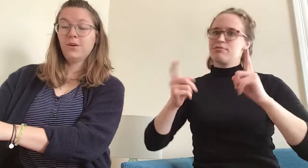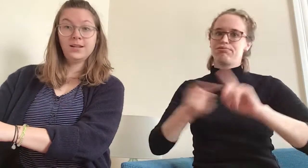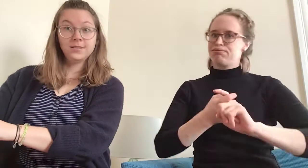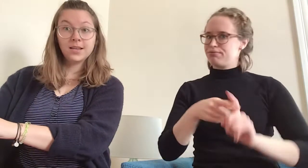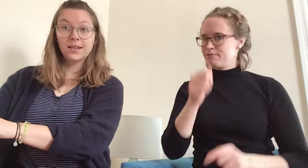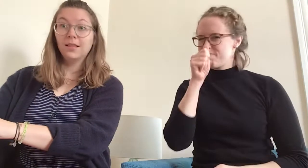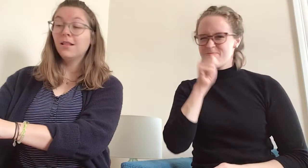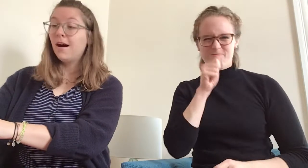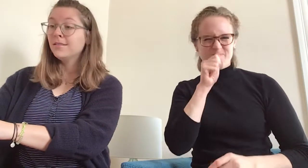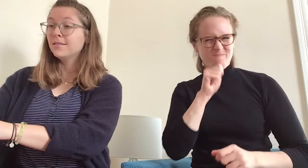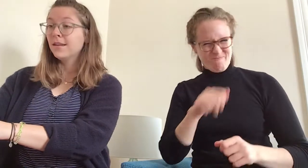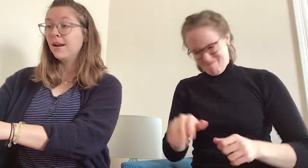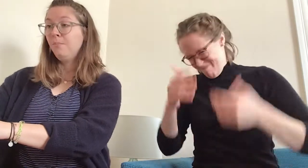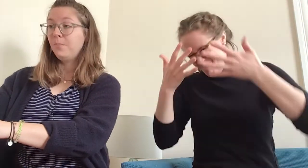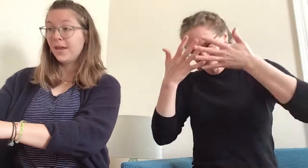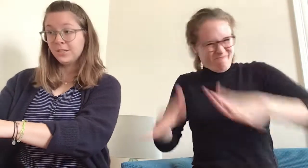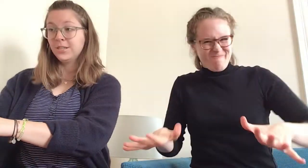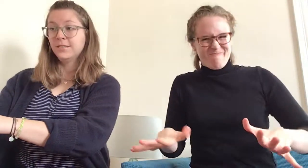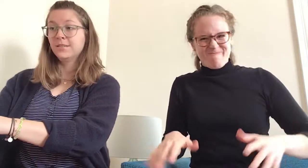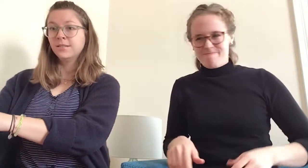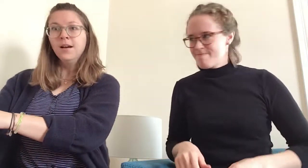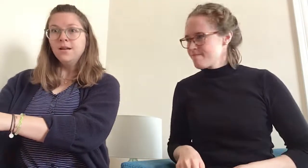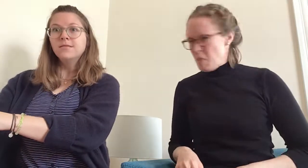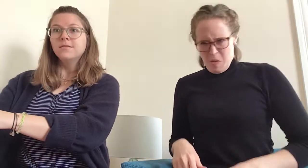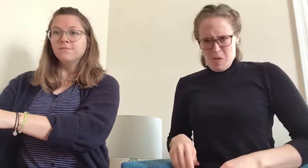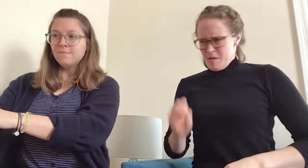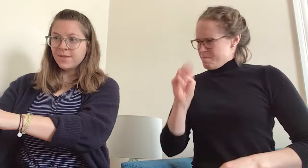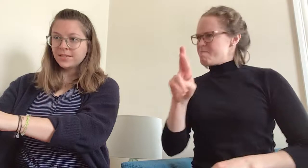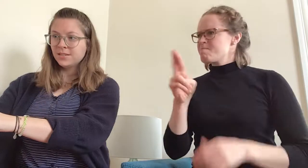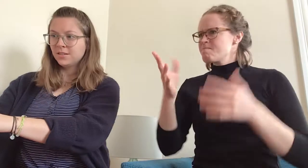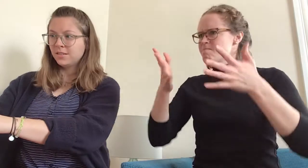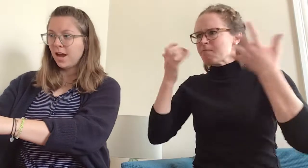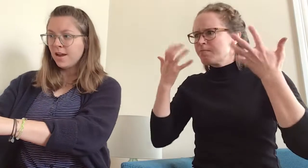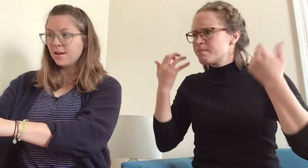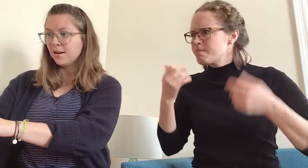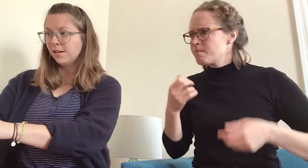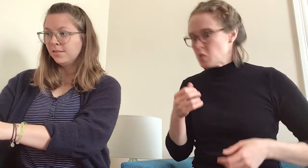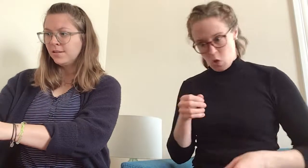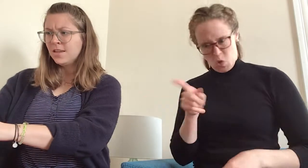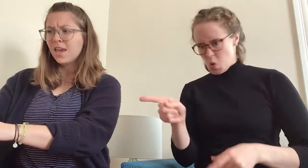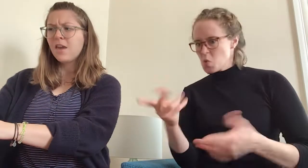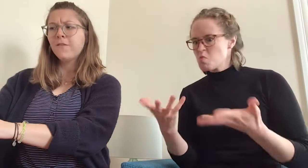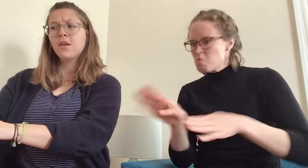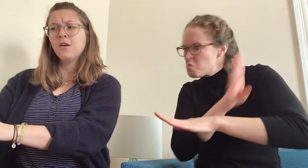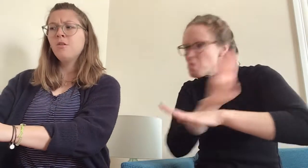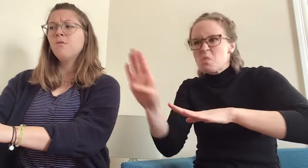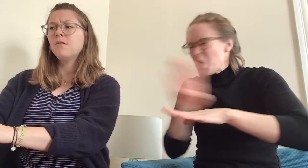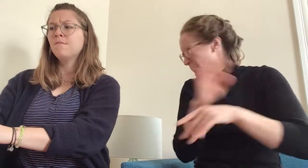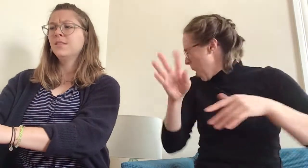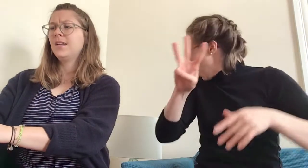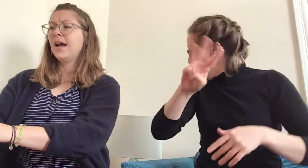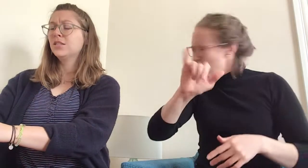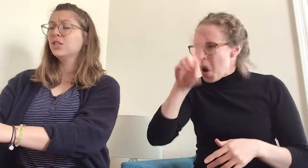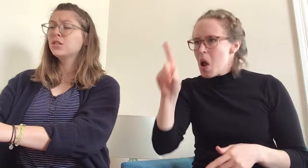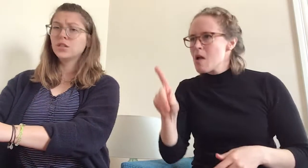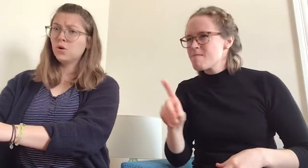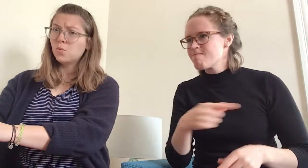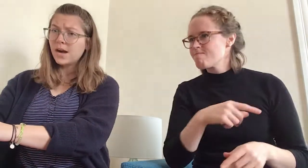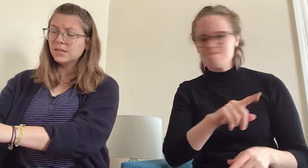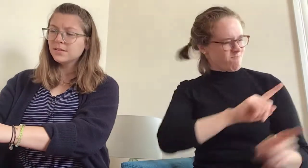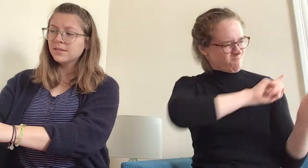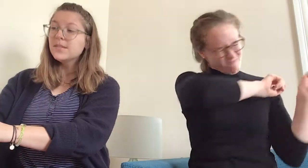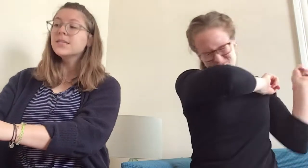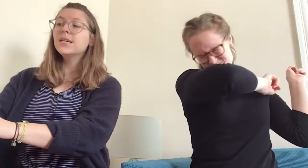His friends had lost their patience. Mr. Tiger, if you must act